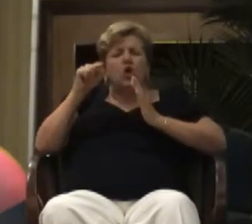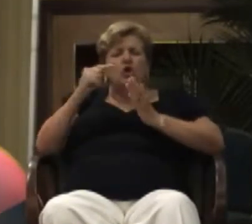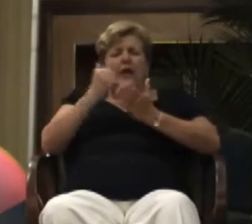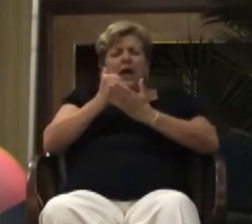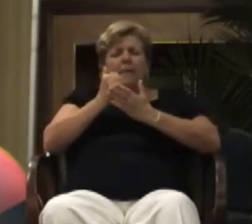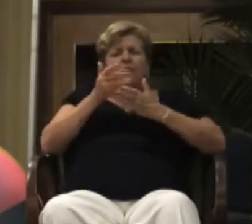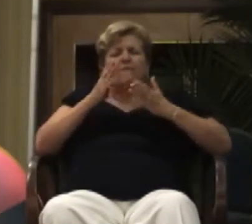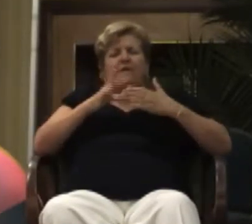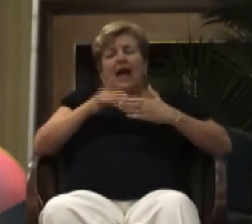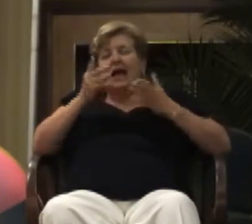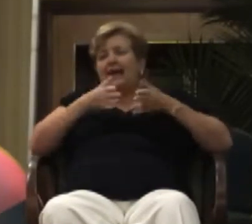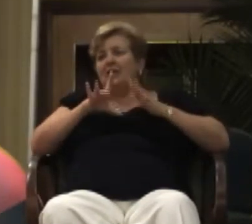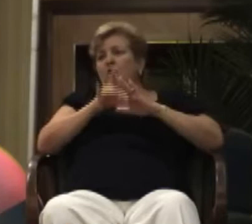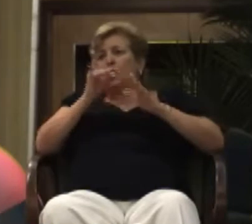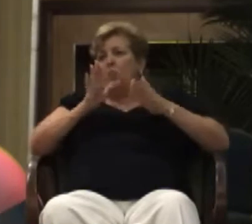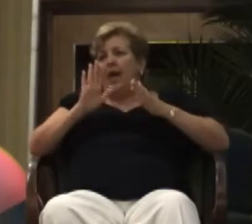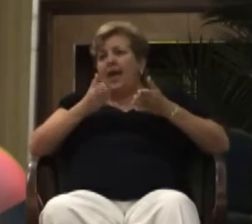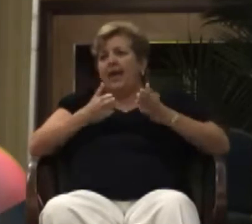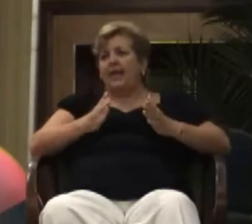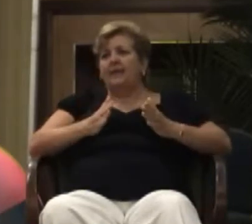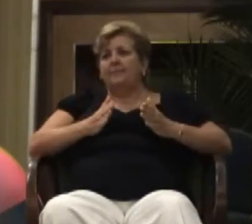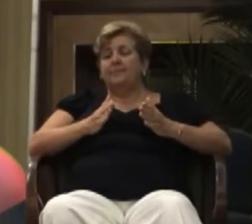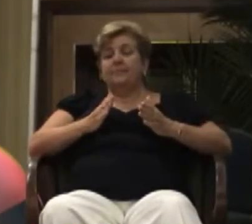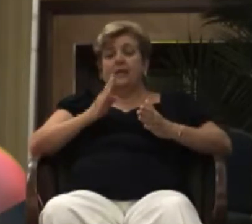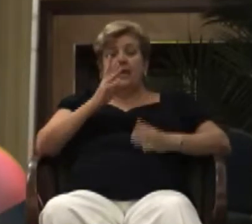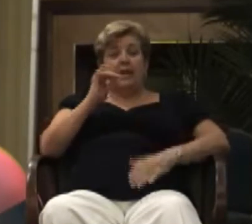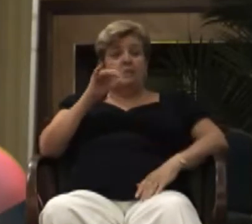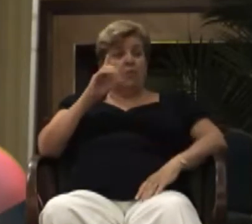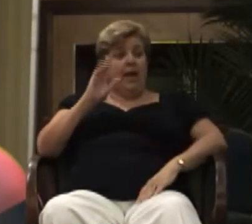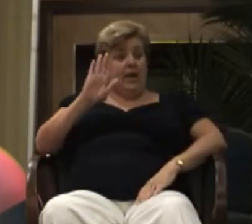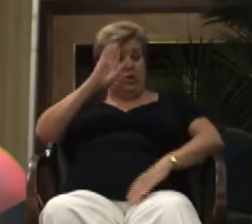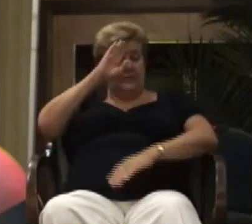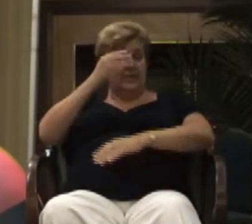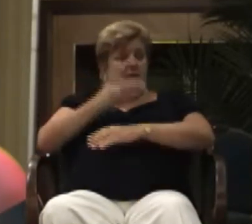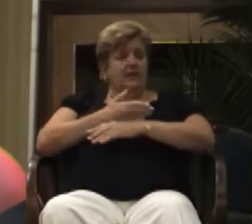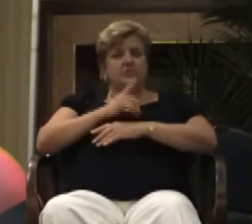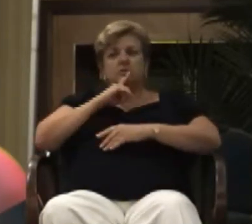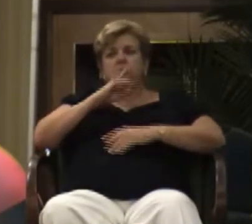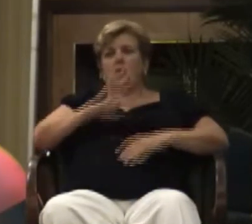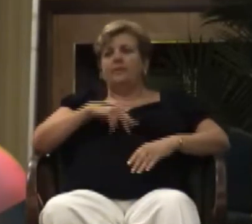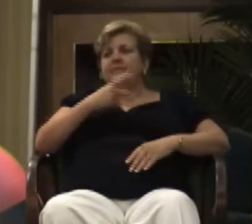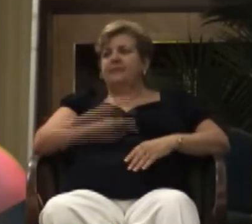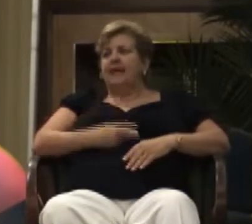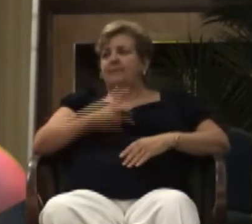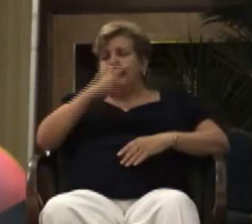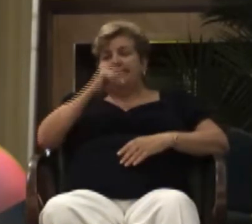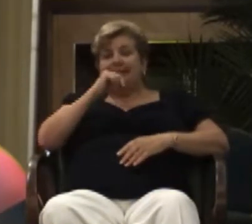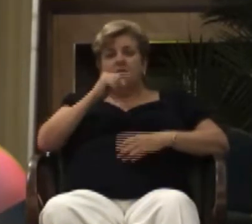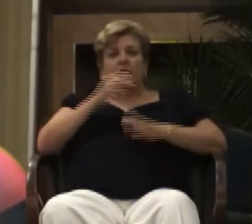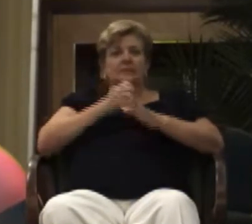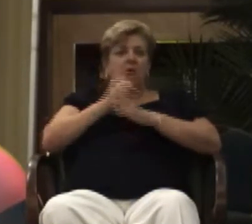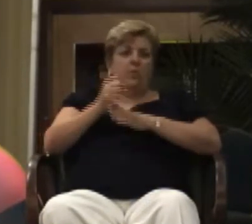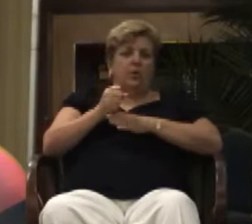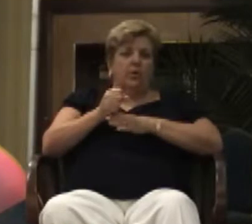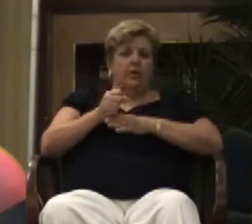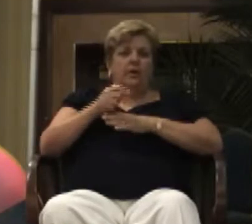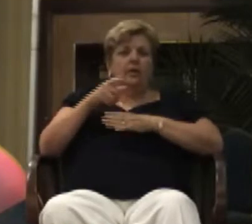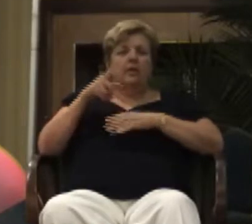And Brad, her son, she's so upset about him not being sober. And he smokes, I always get this mixed up. Is